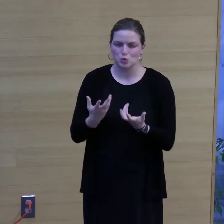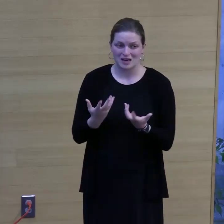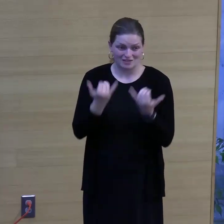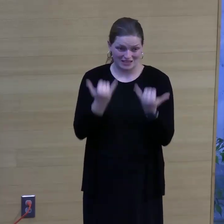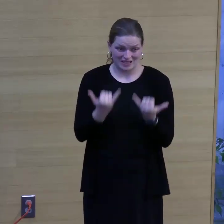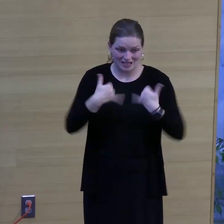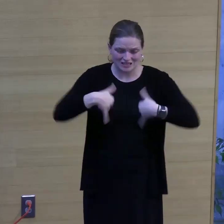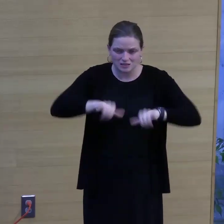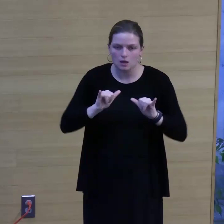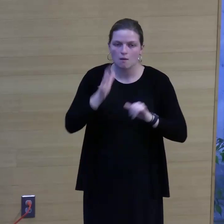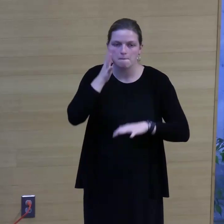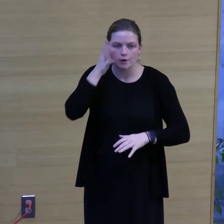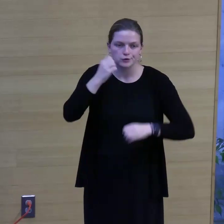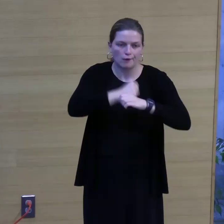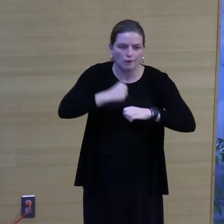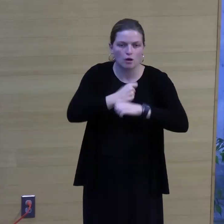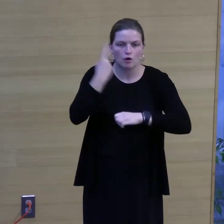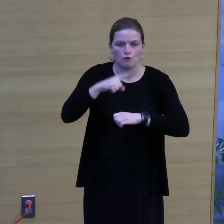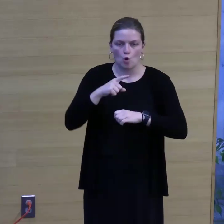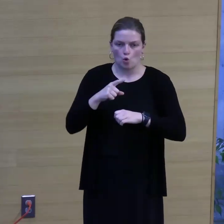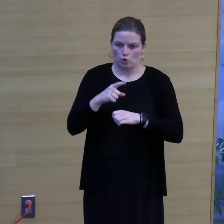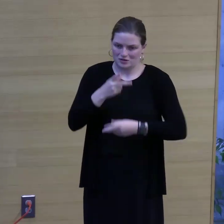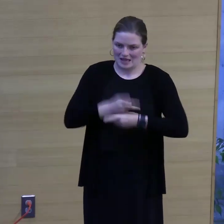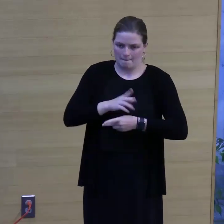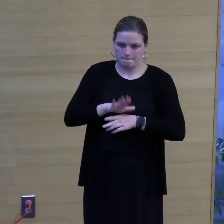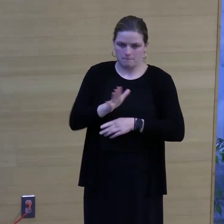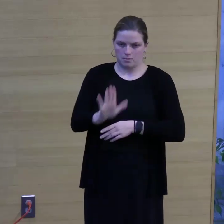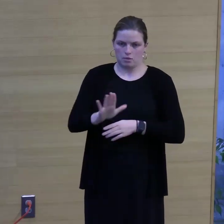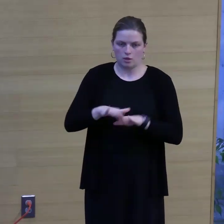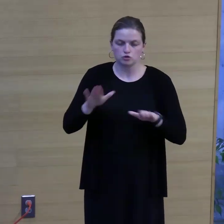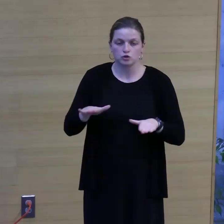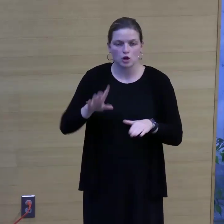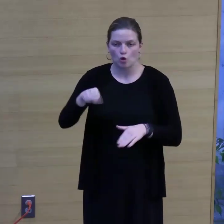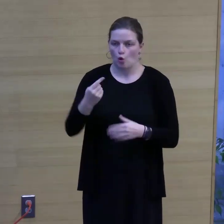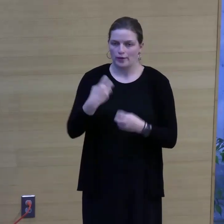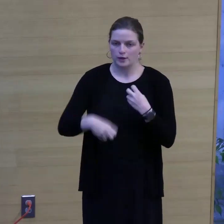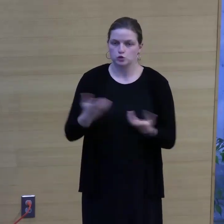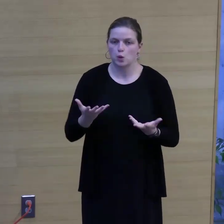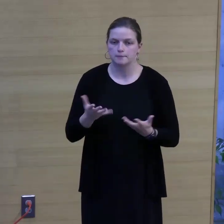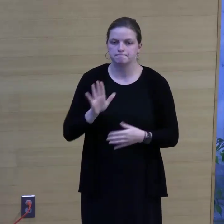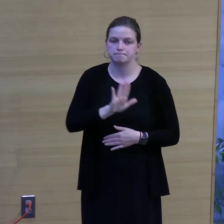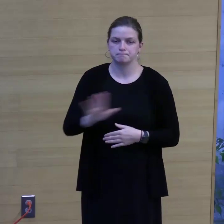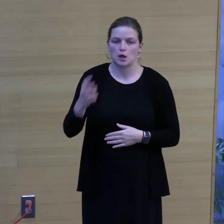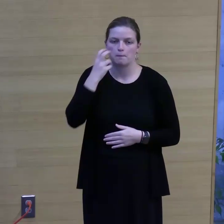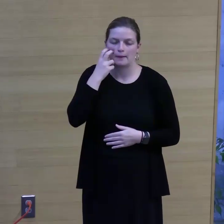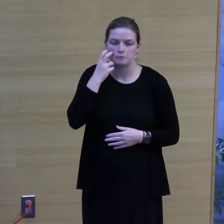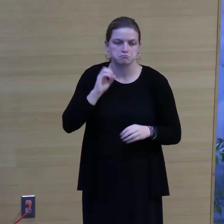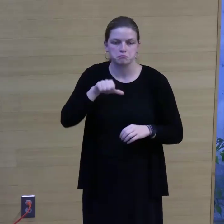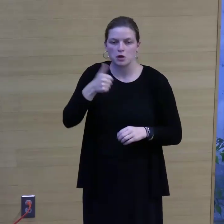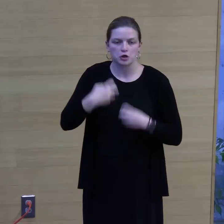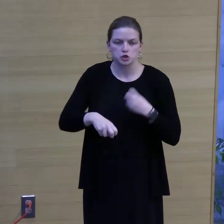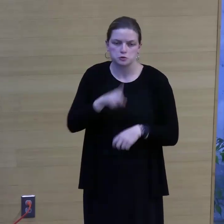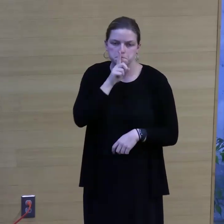parents who are trying to fight for custody, and the only issue is that they are blind. No other problems.